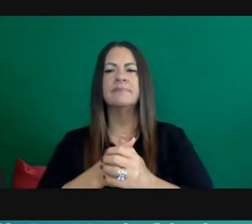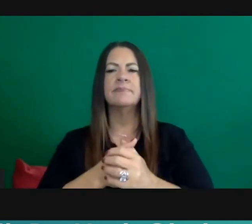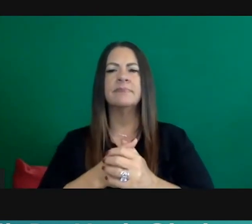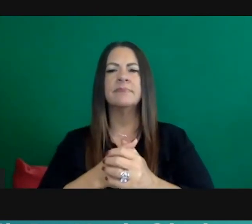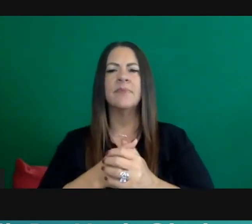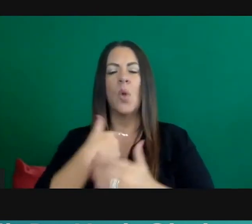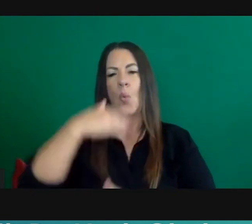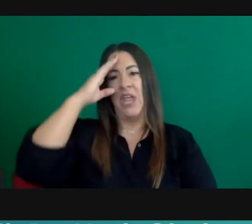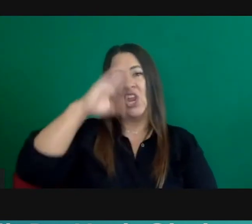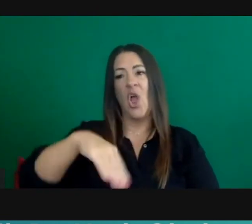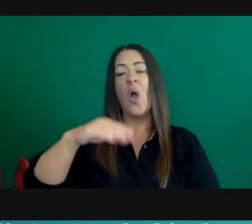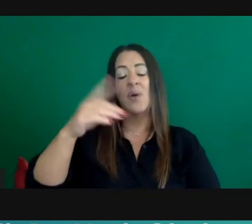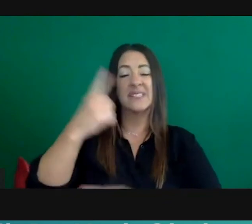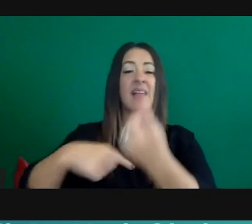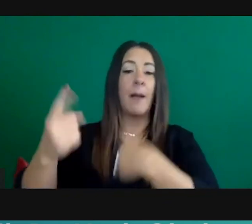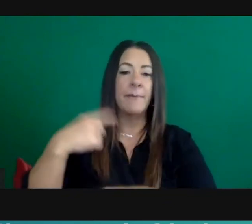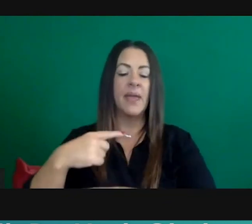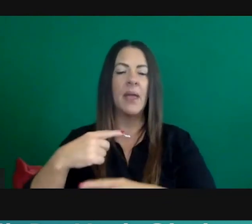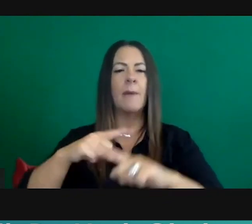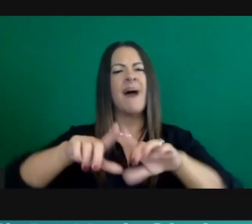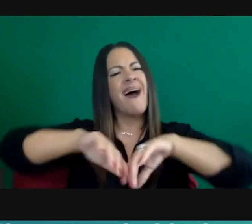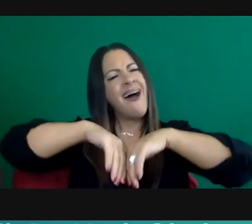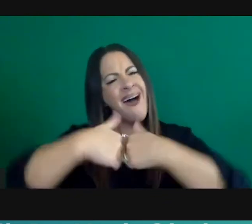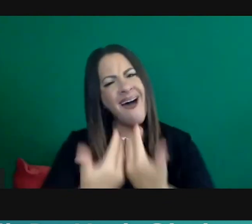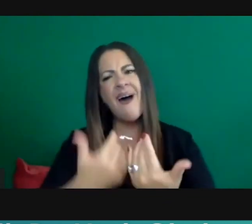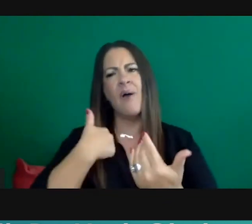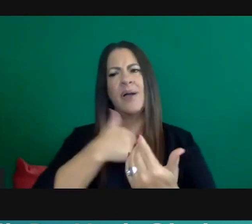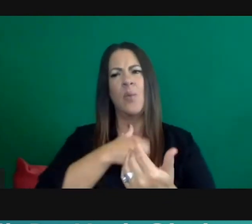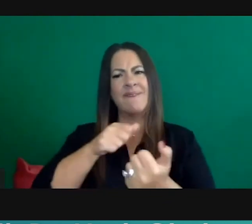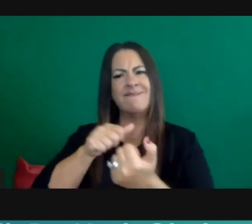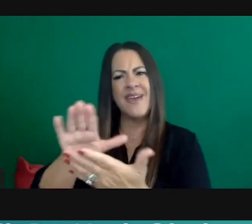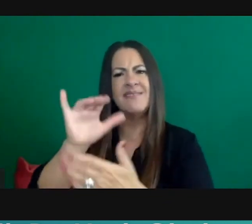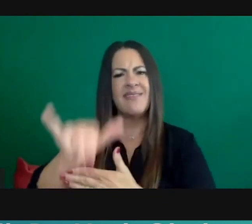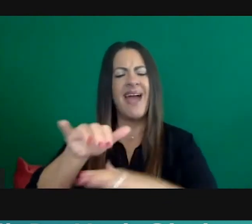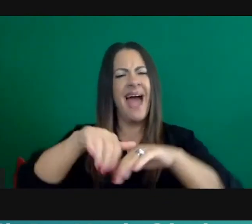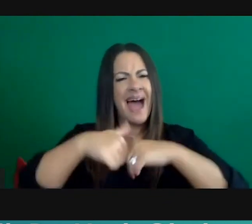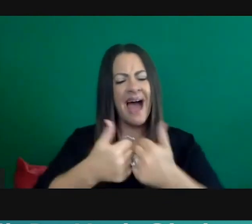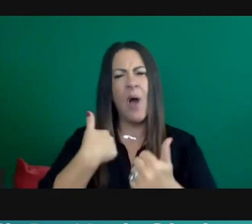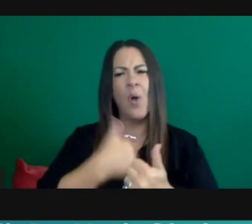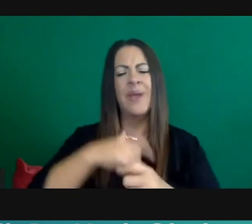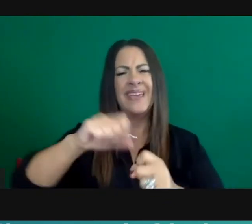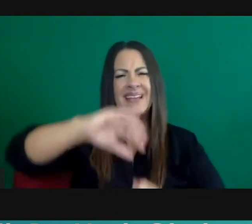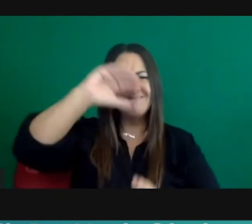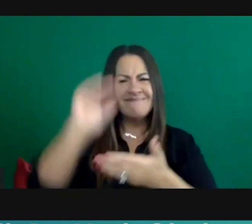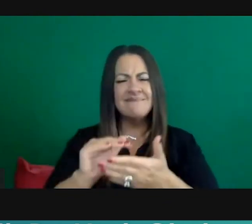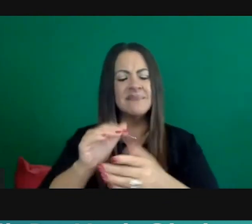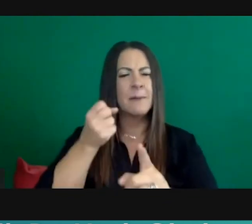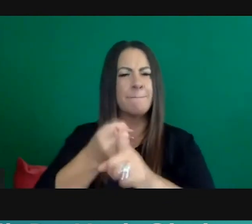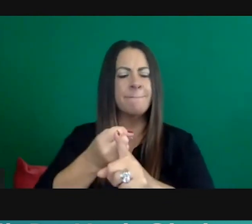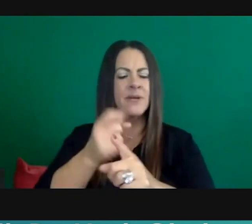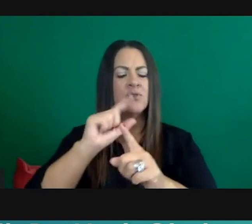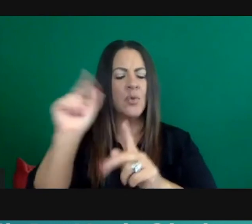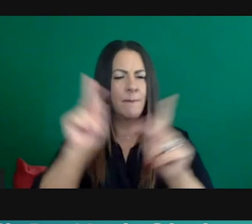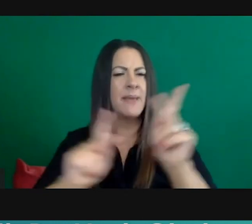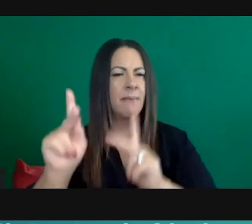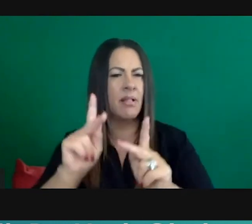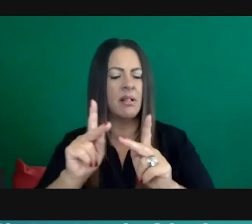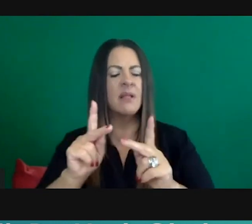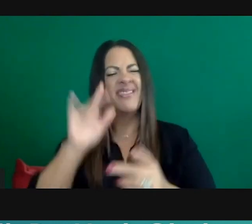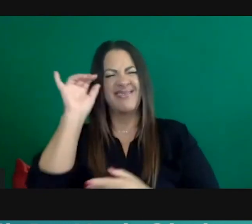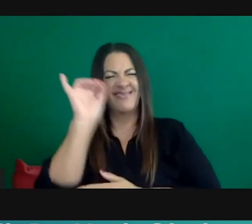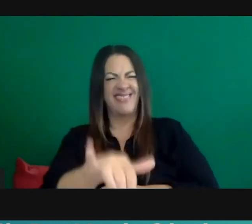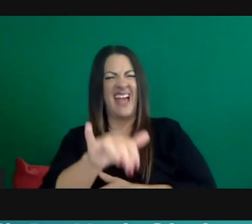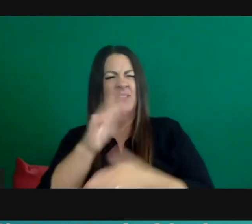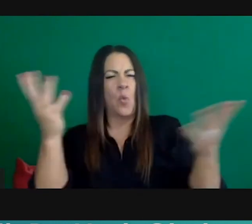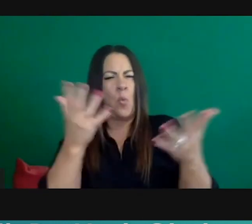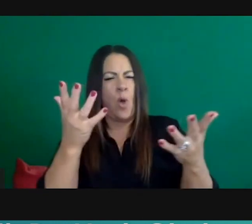And if there's anything that keeps me up at night, or among the most important things, it's really how do we continue to deliver